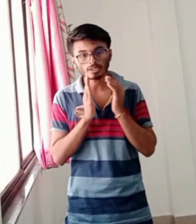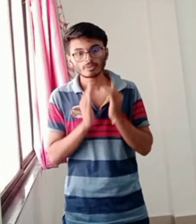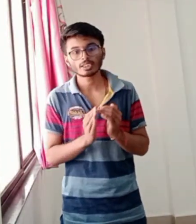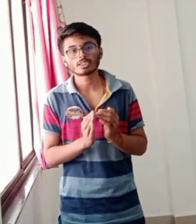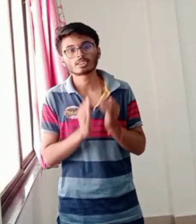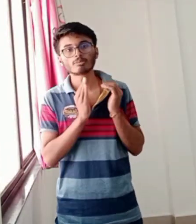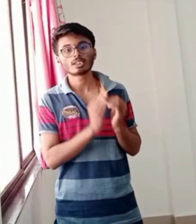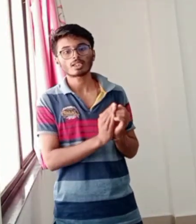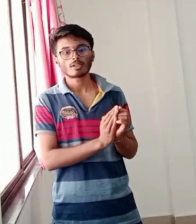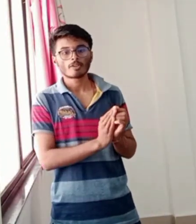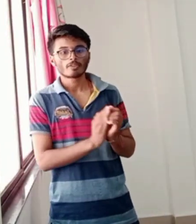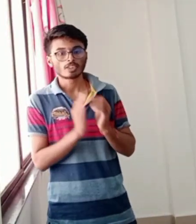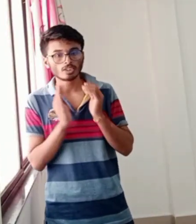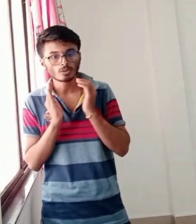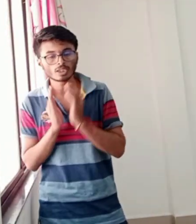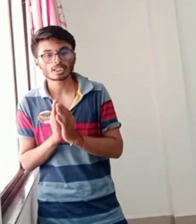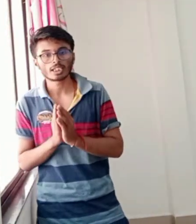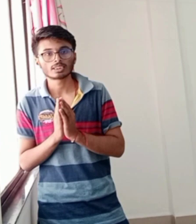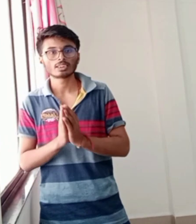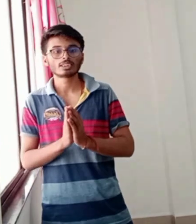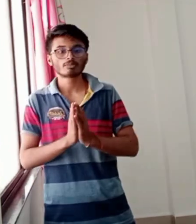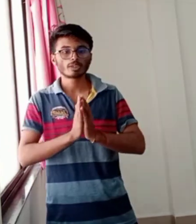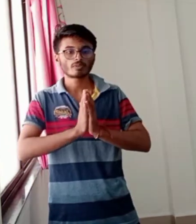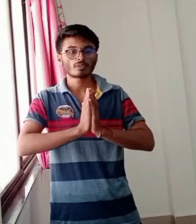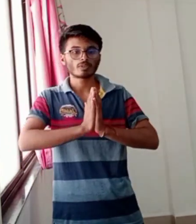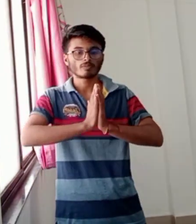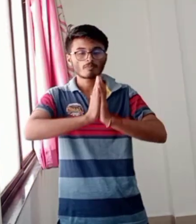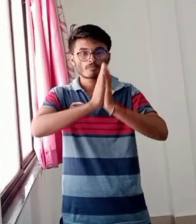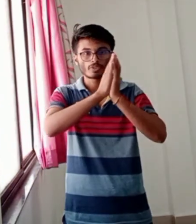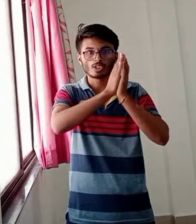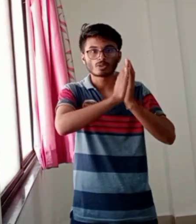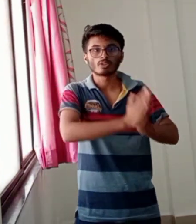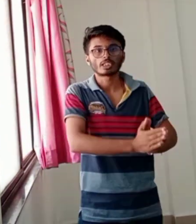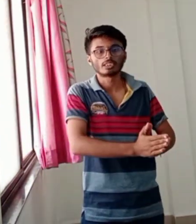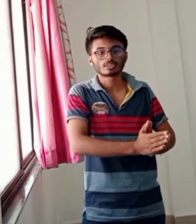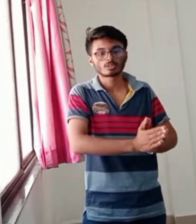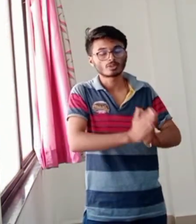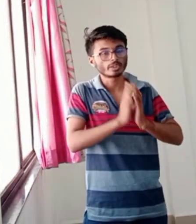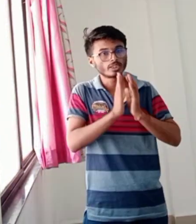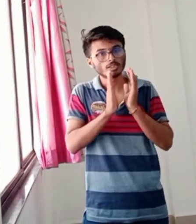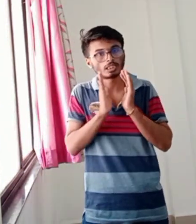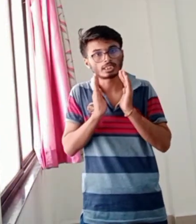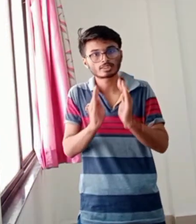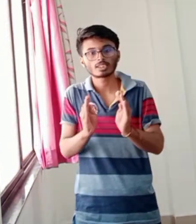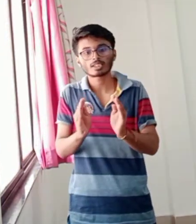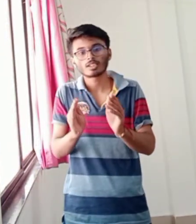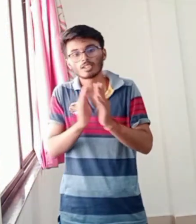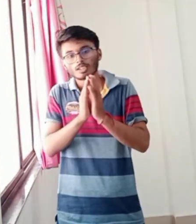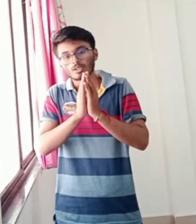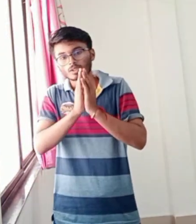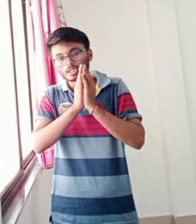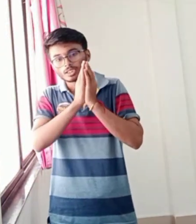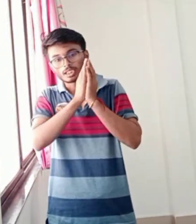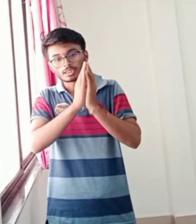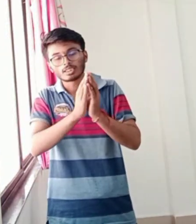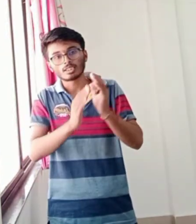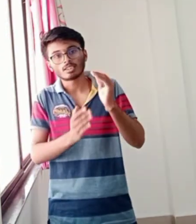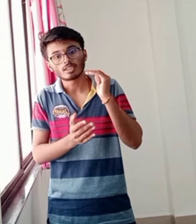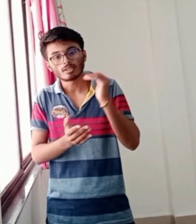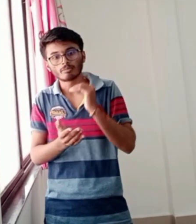way, similar nucleic acid is made up of nucleotides. So okay, that's clear. Okay, that is it.